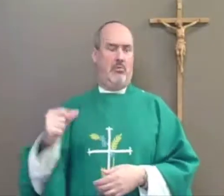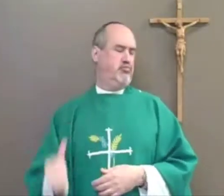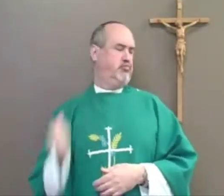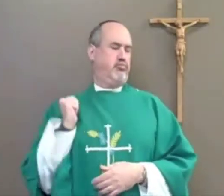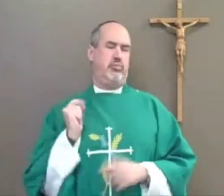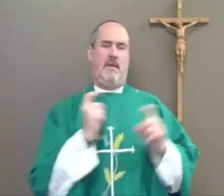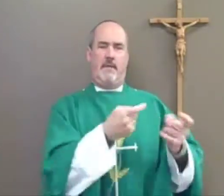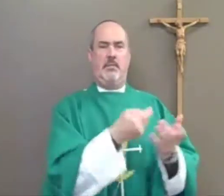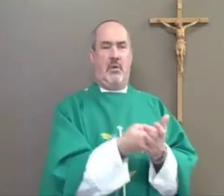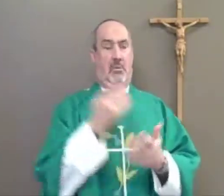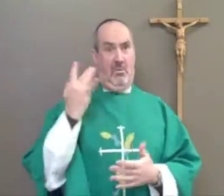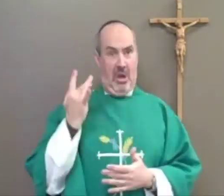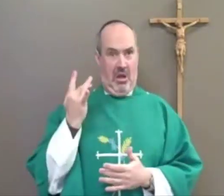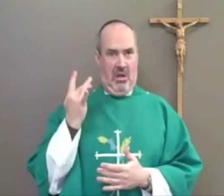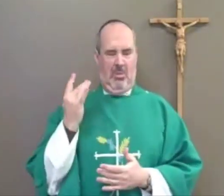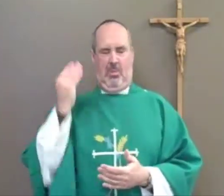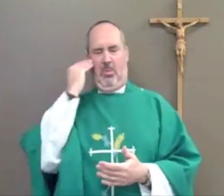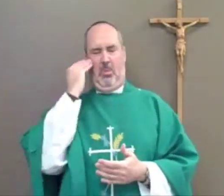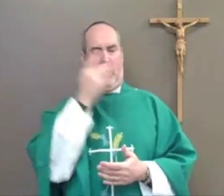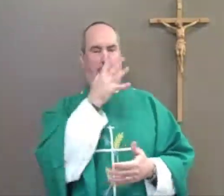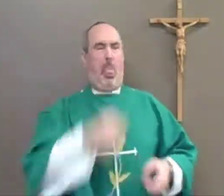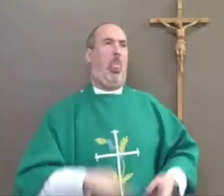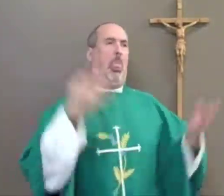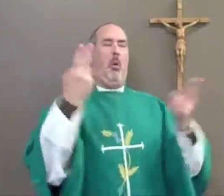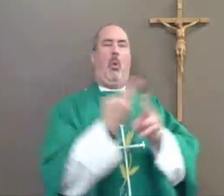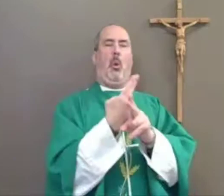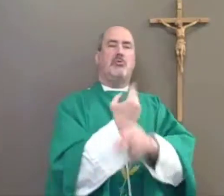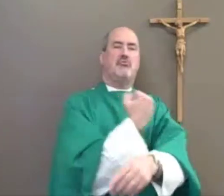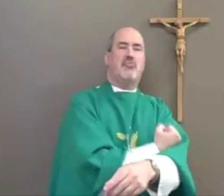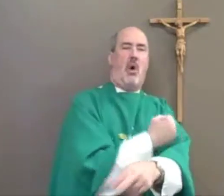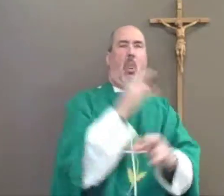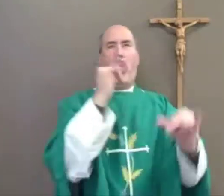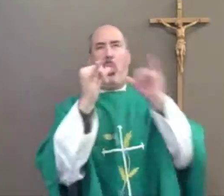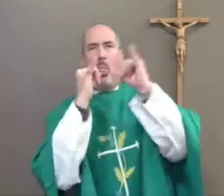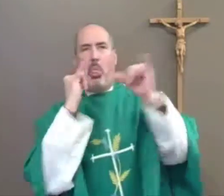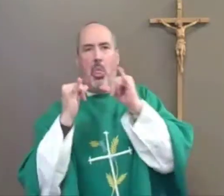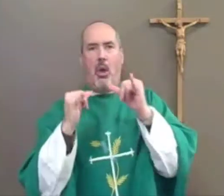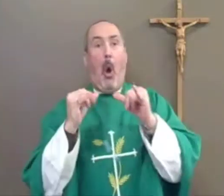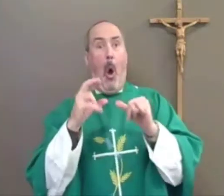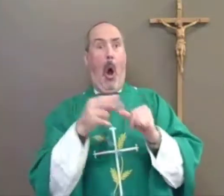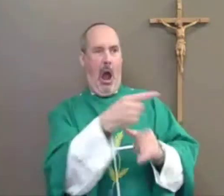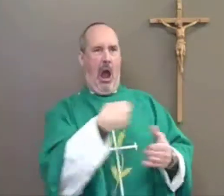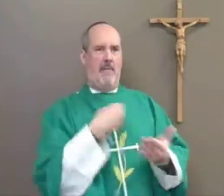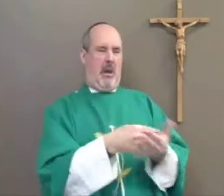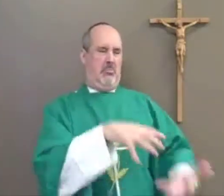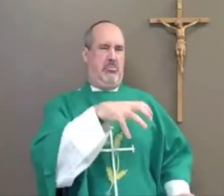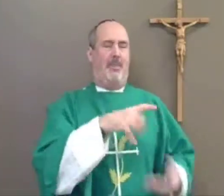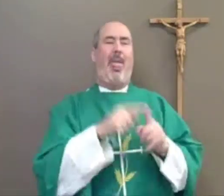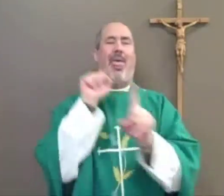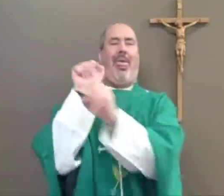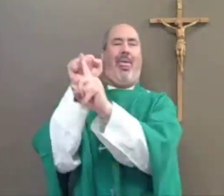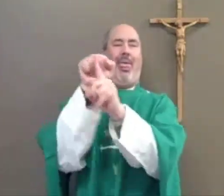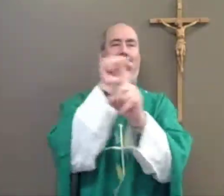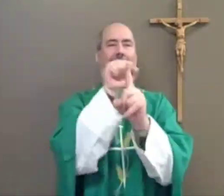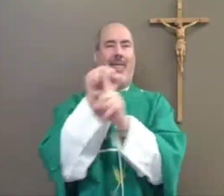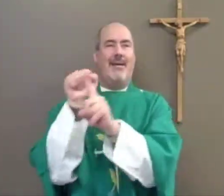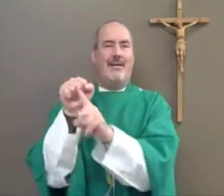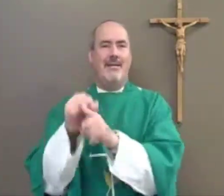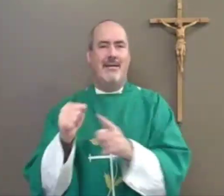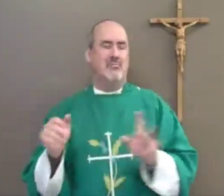Some people have told me they refuse to give the person money because they're afraid they're going to waste it on drugs or alcohol, or that they're loaded